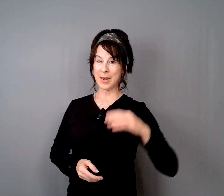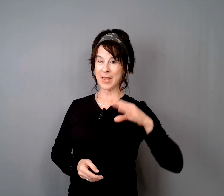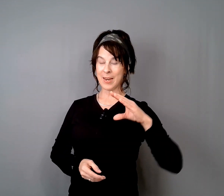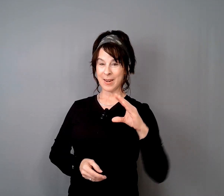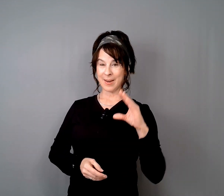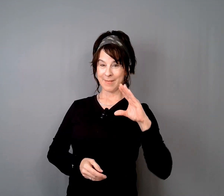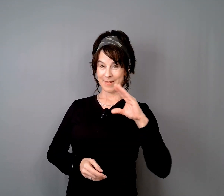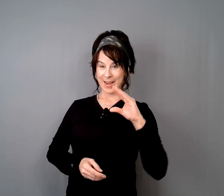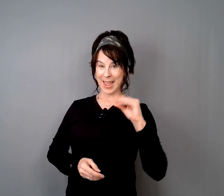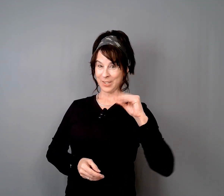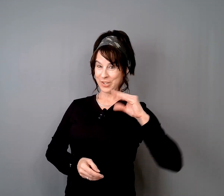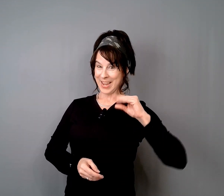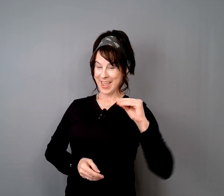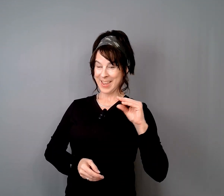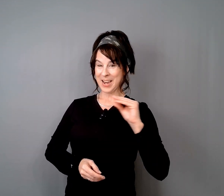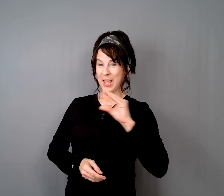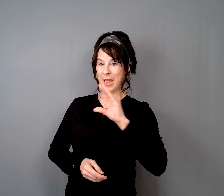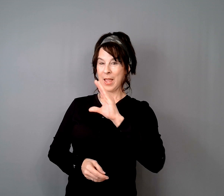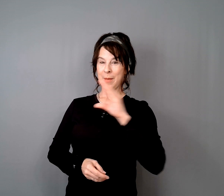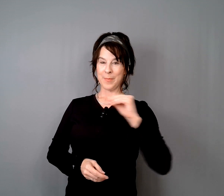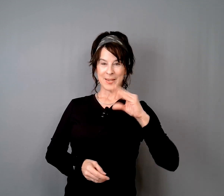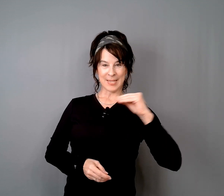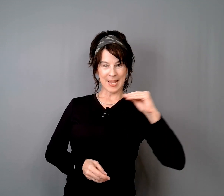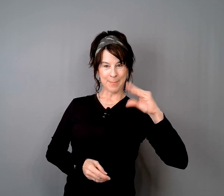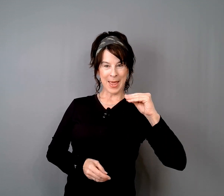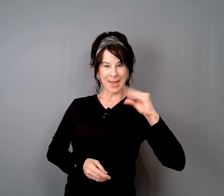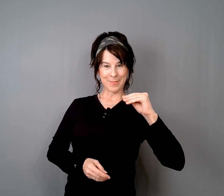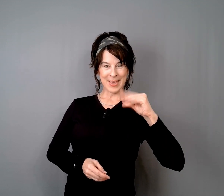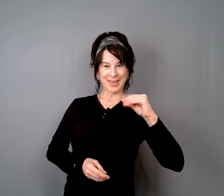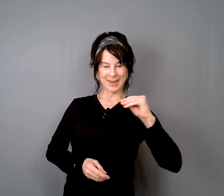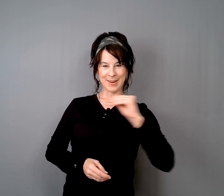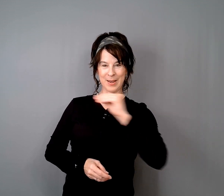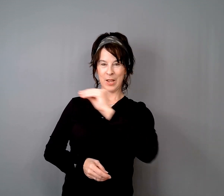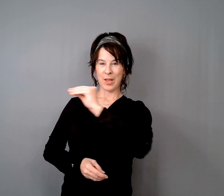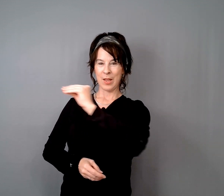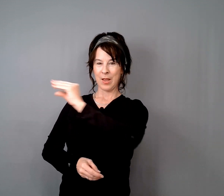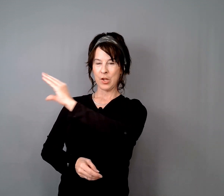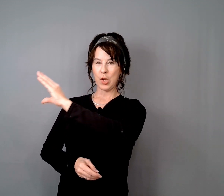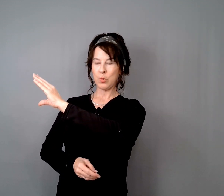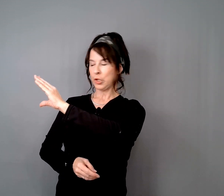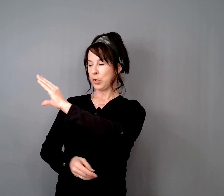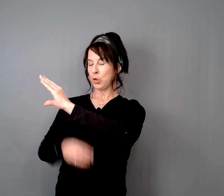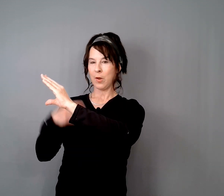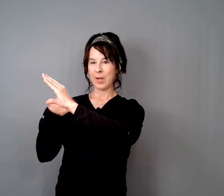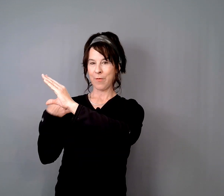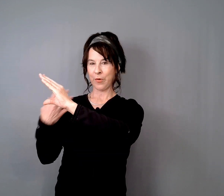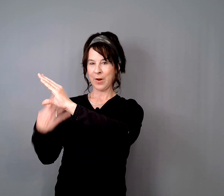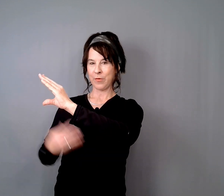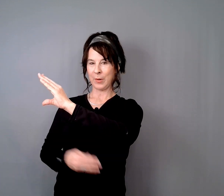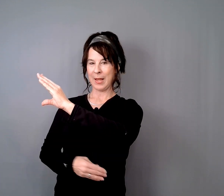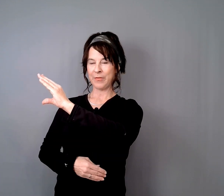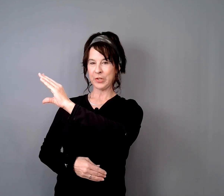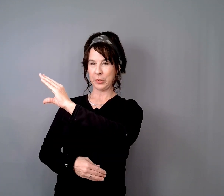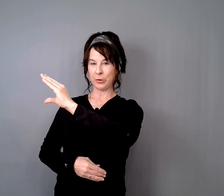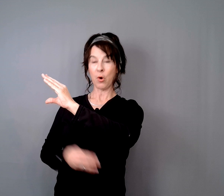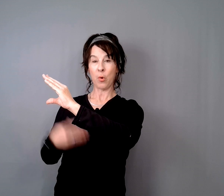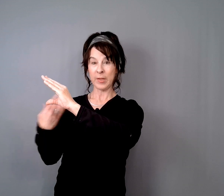dominant action hand, it's like Pac-Man, go in front of your left shoulder or the